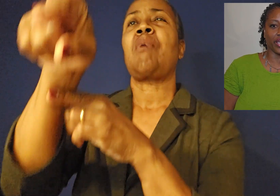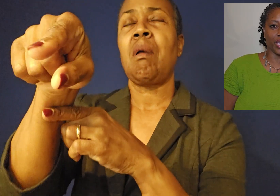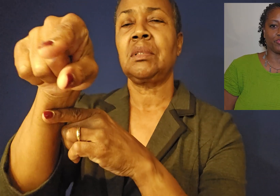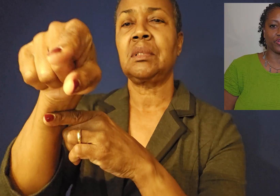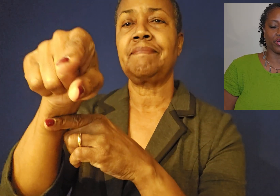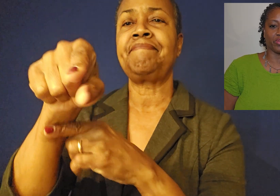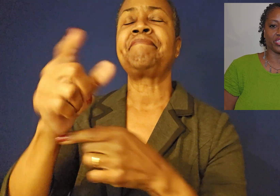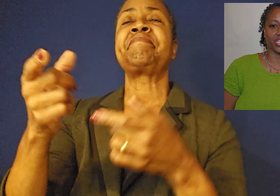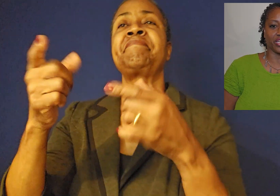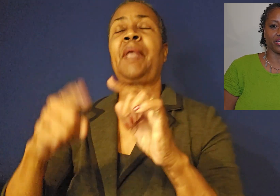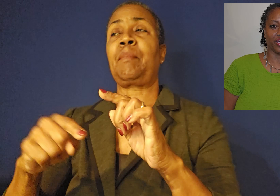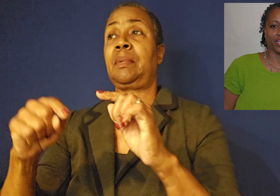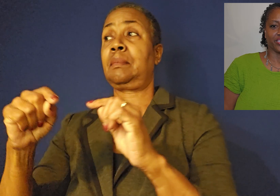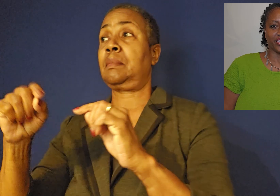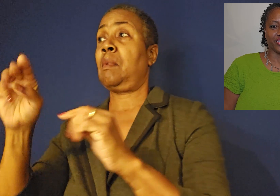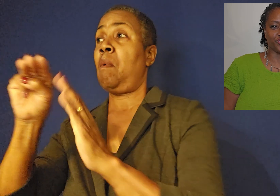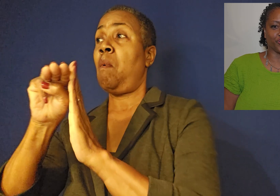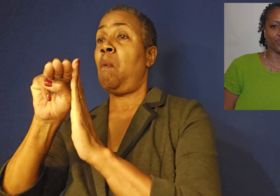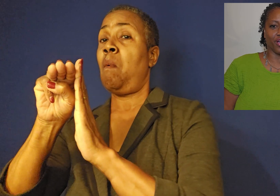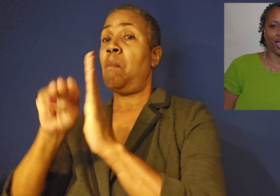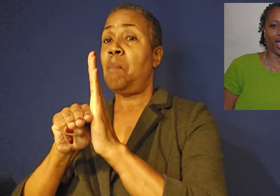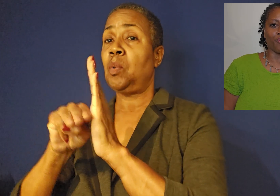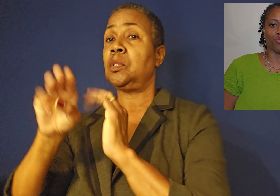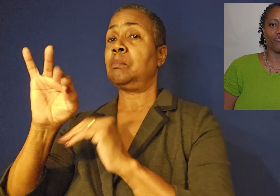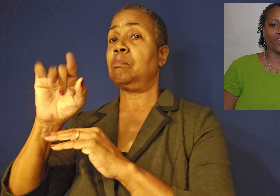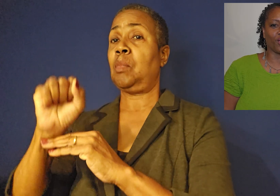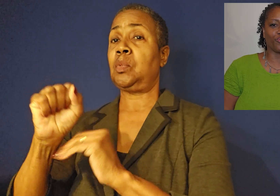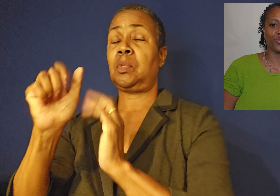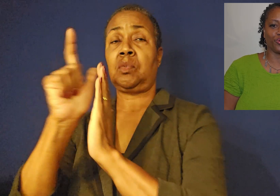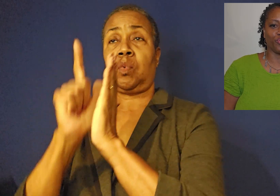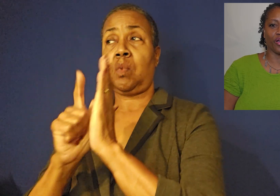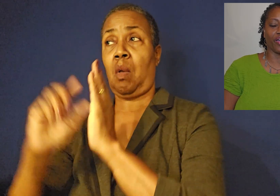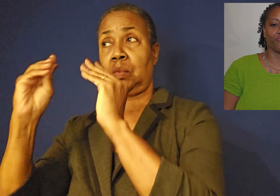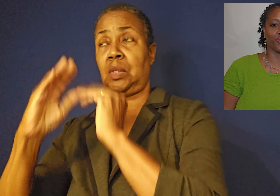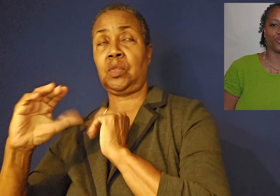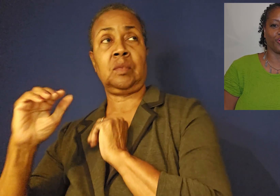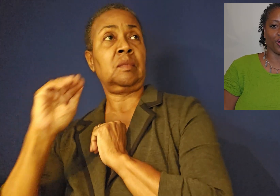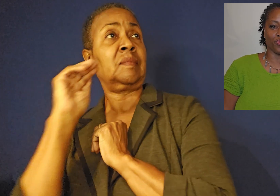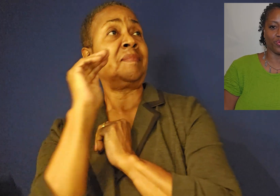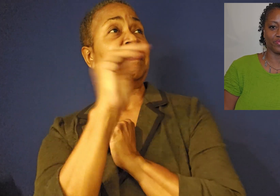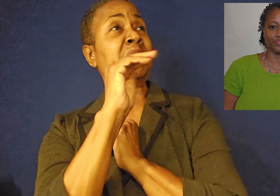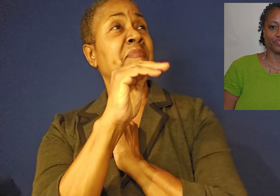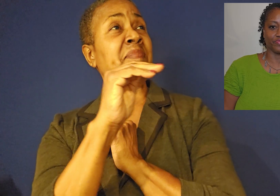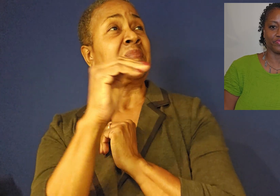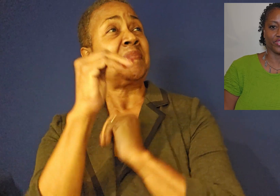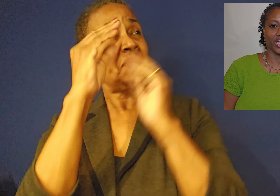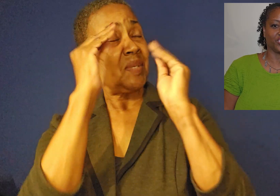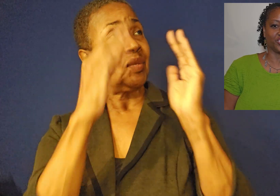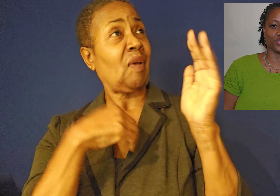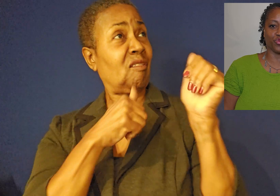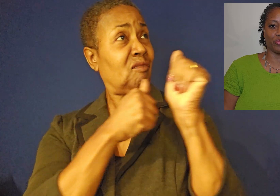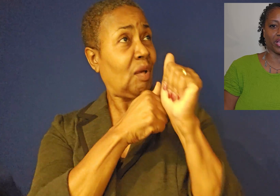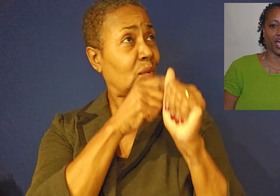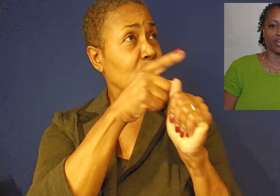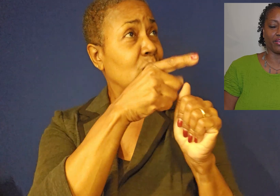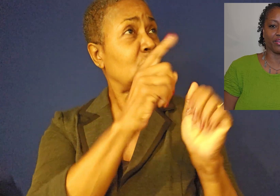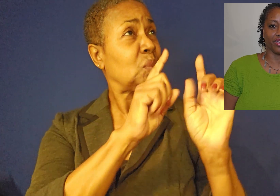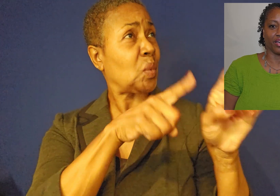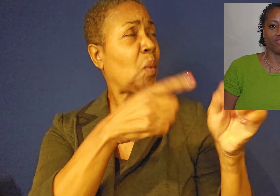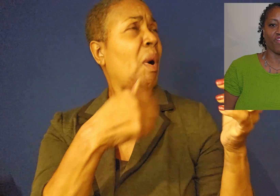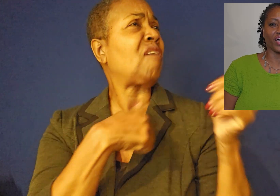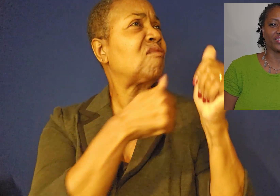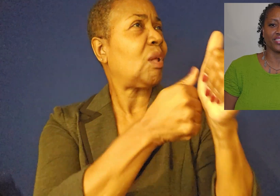law came to him and said, "Teacher, I will follow you wherever you go." Jesus